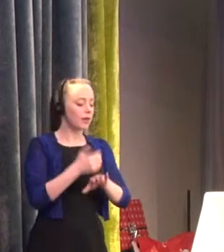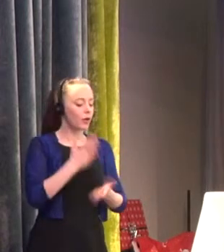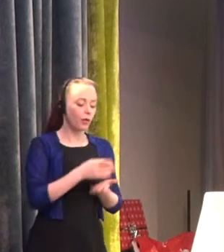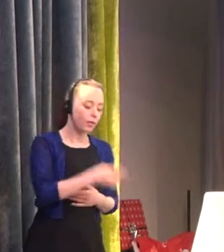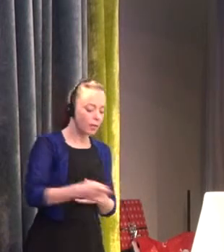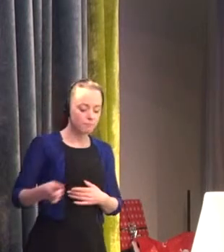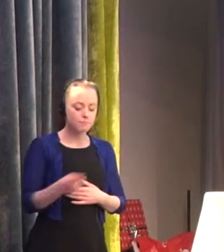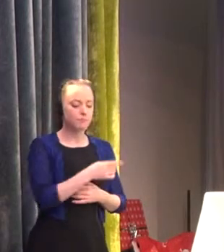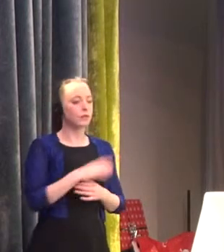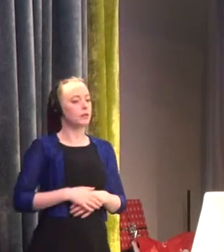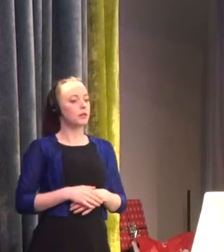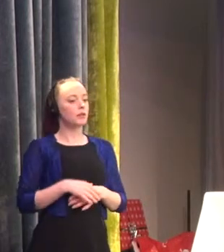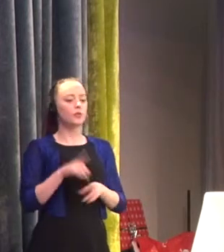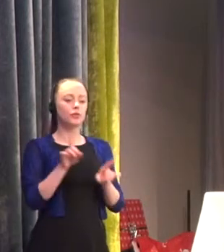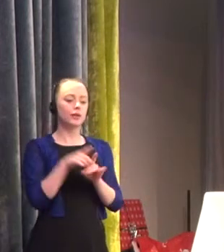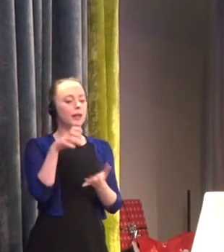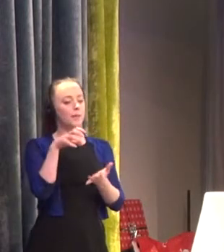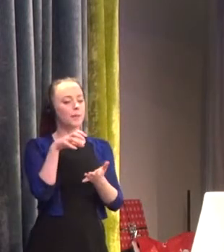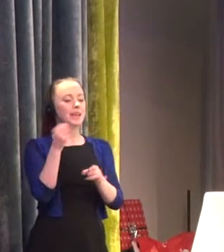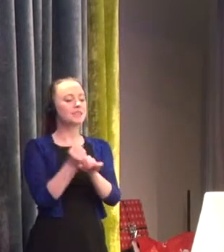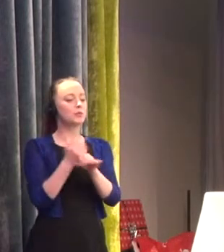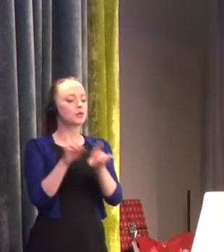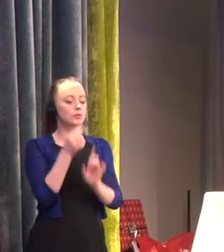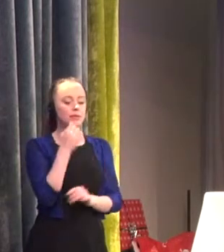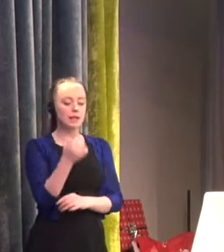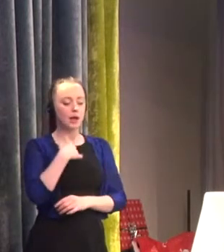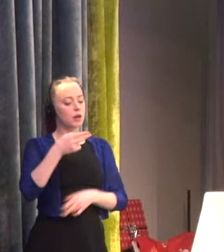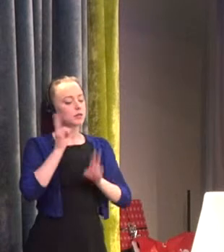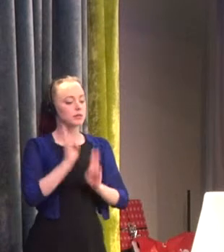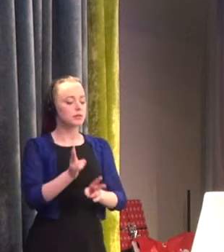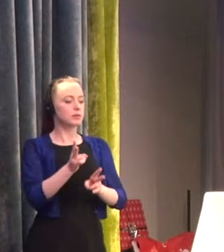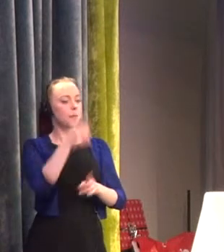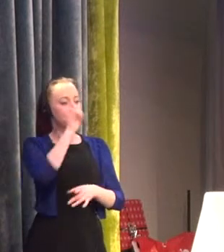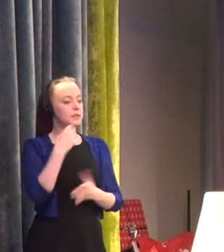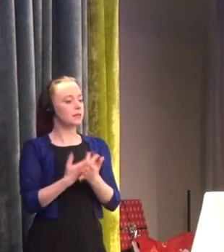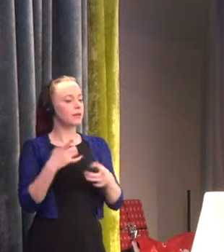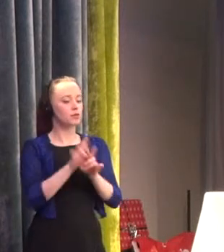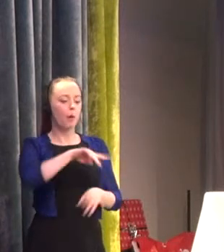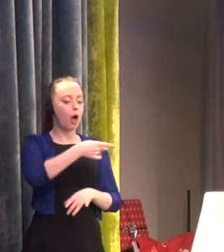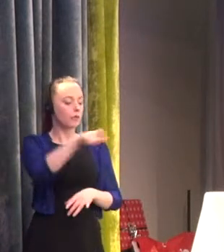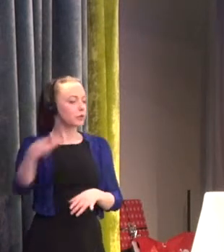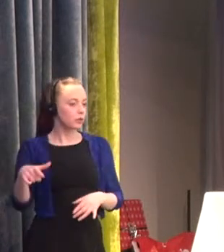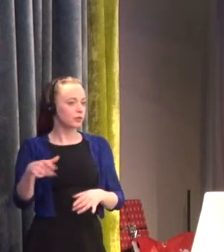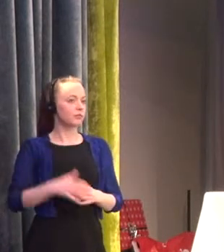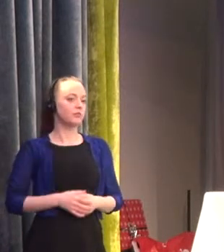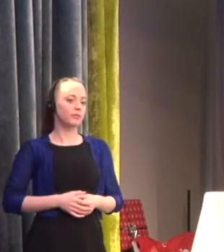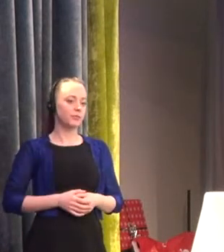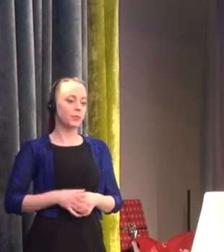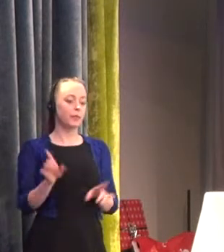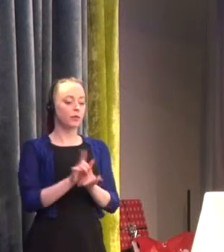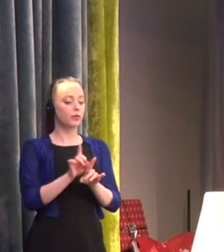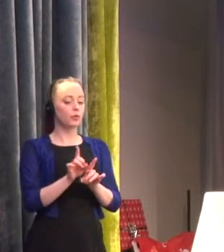else. This is a huge sea change. So to put it in practical perspective, in Korea